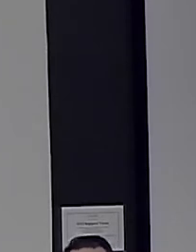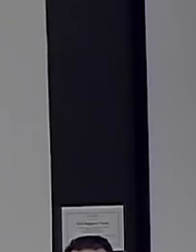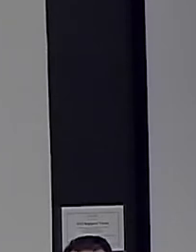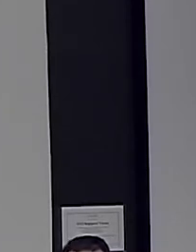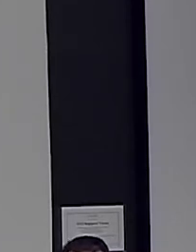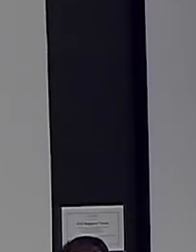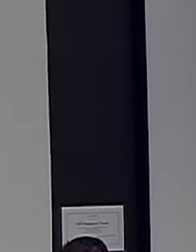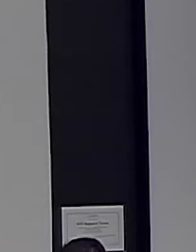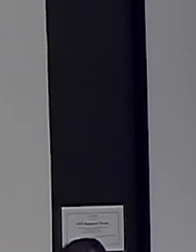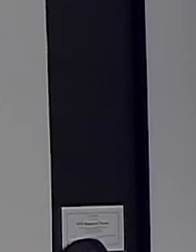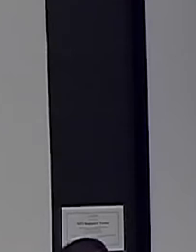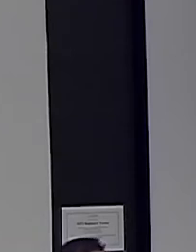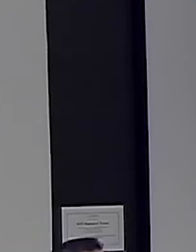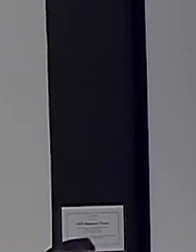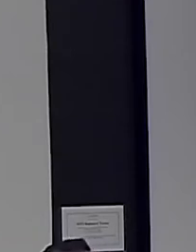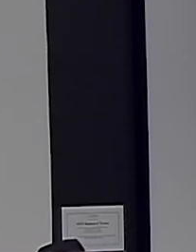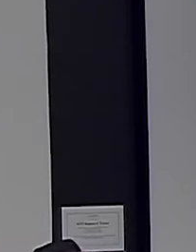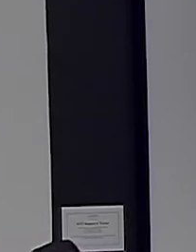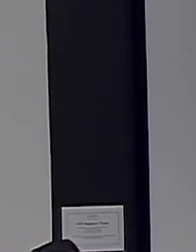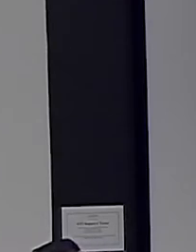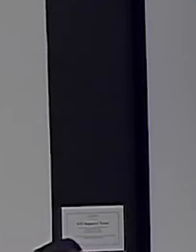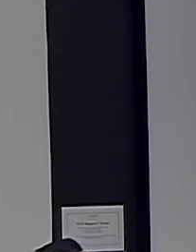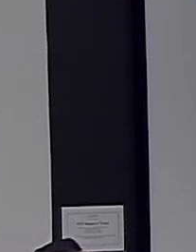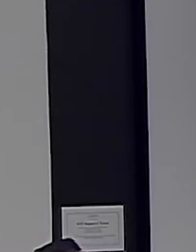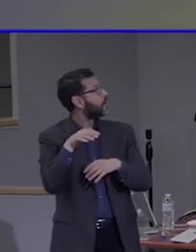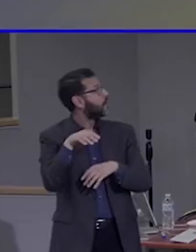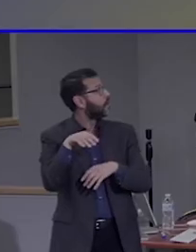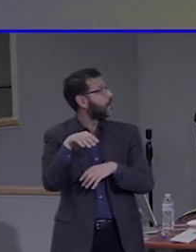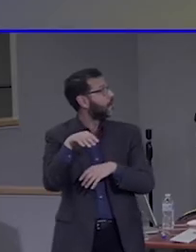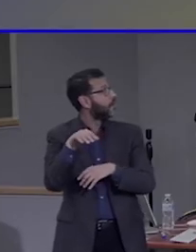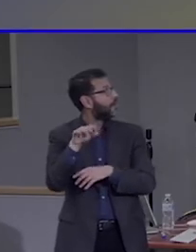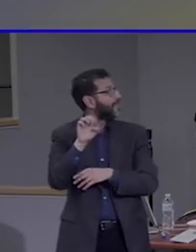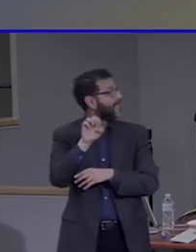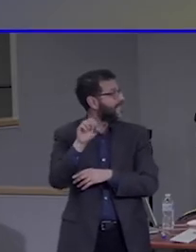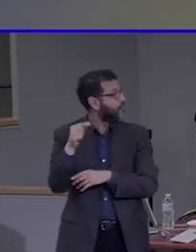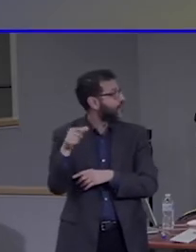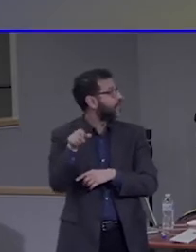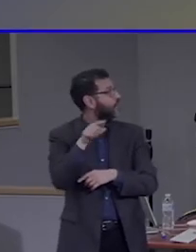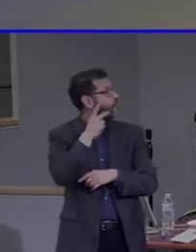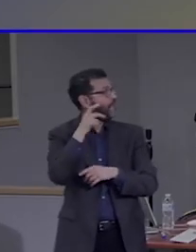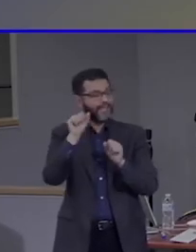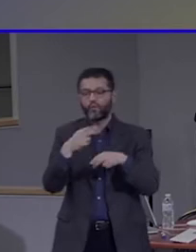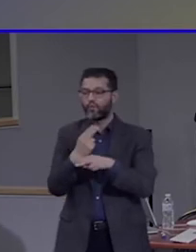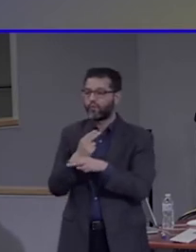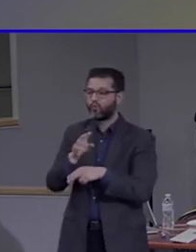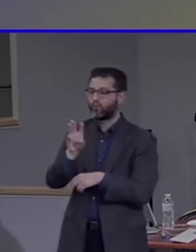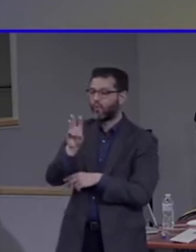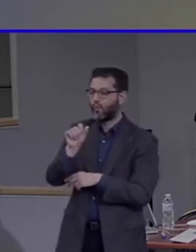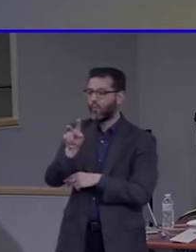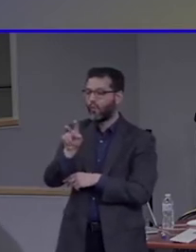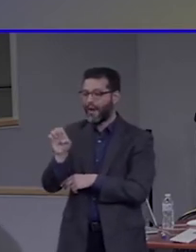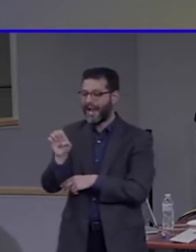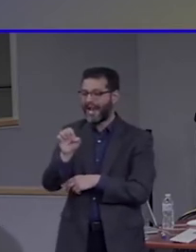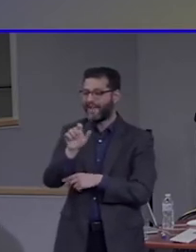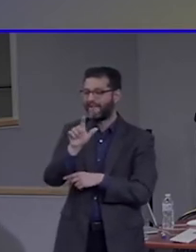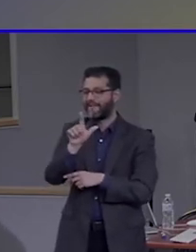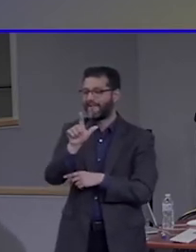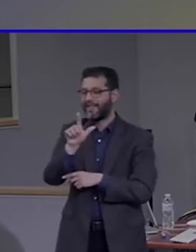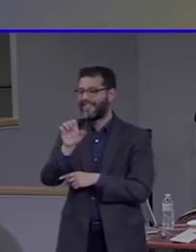brain oscillatory responses you can also use something called the wavelet analysis which is very similar and